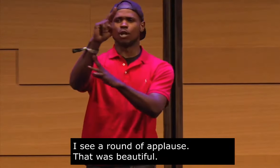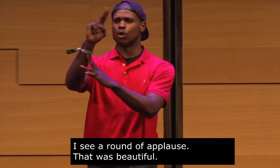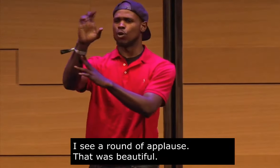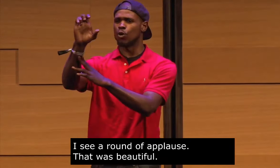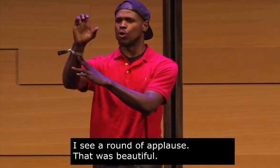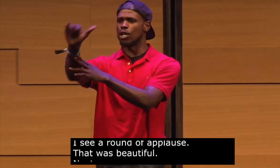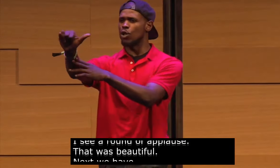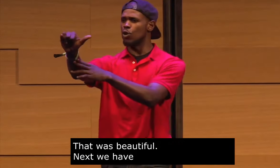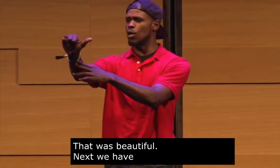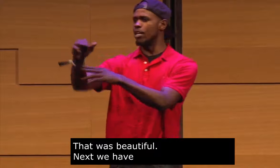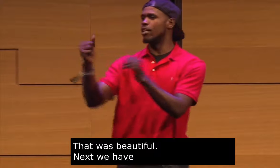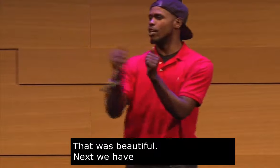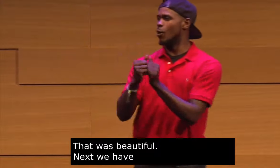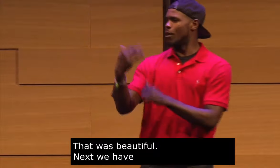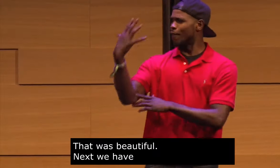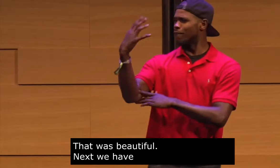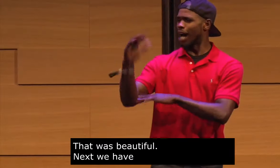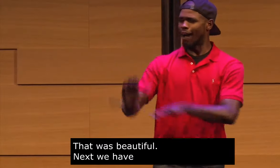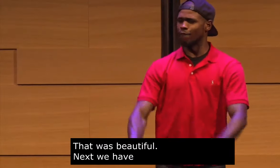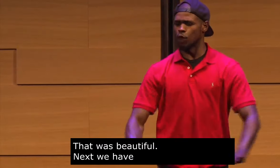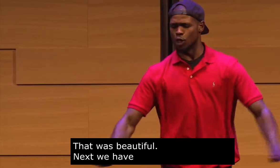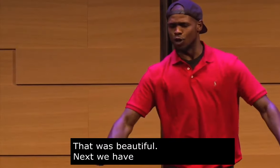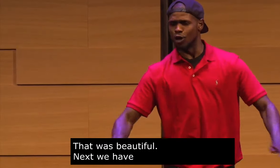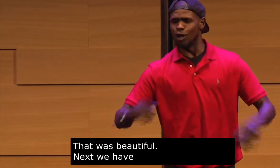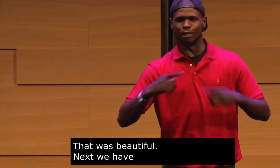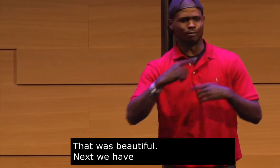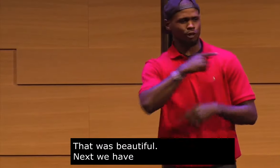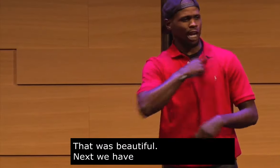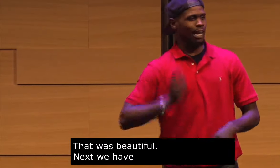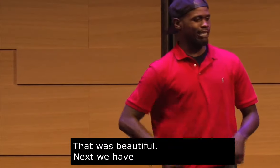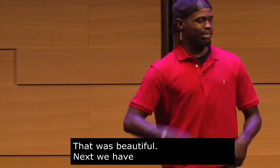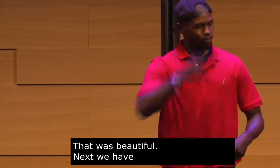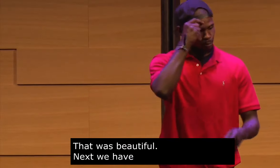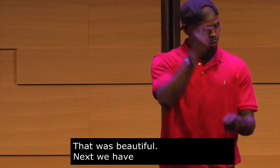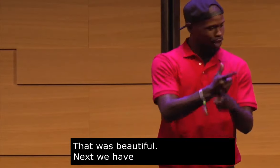Next, we have Huey Zhang